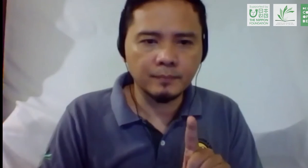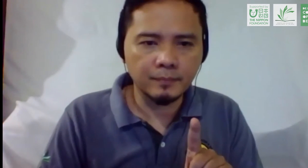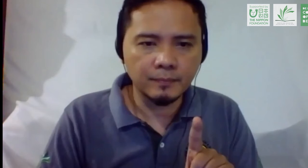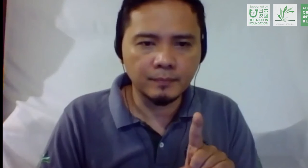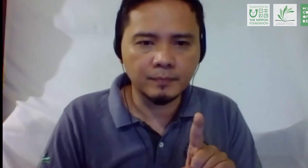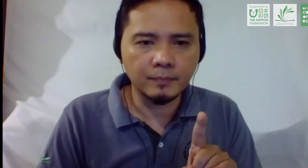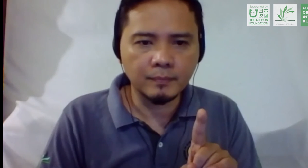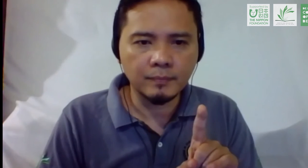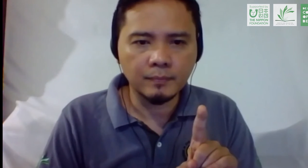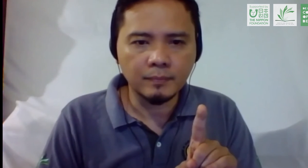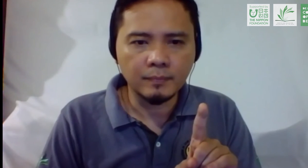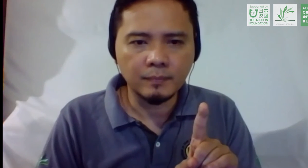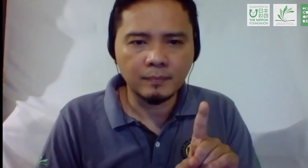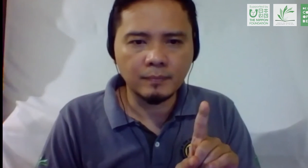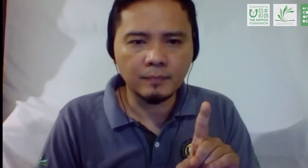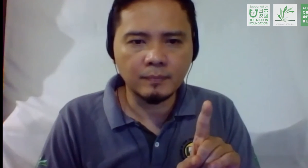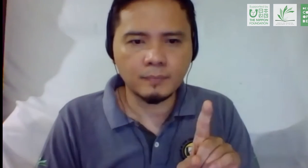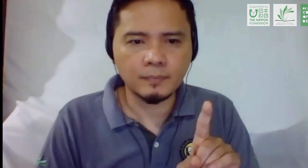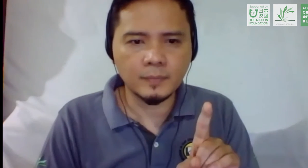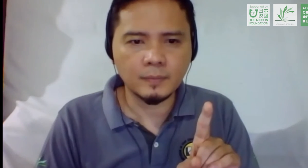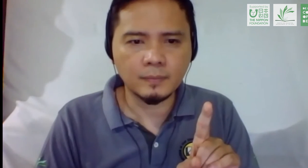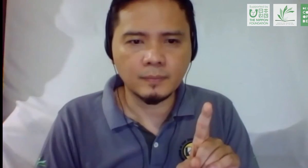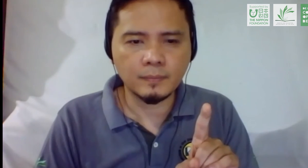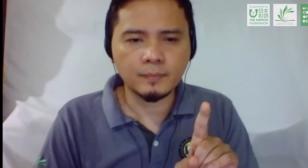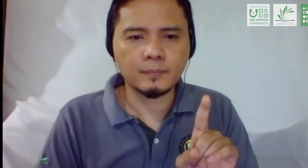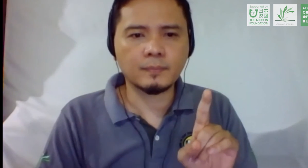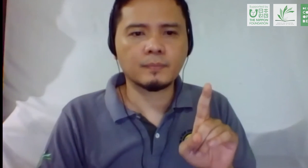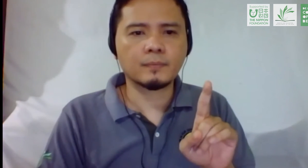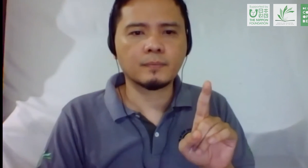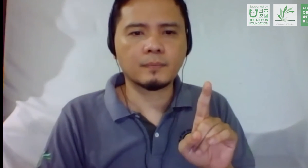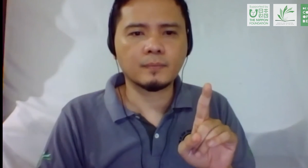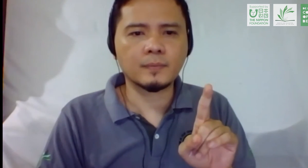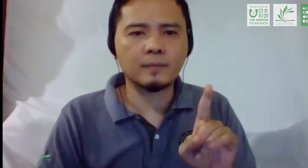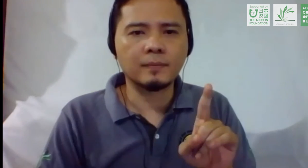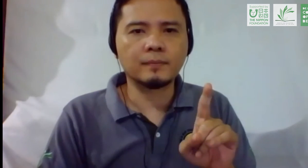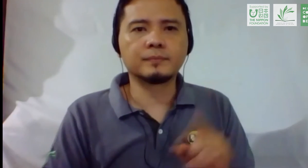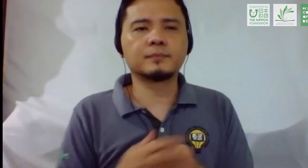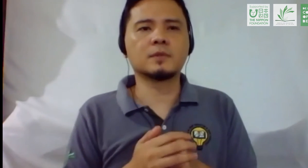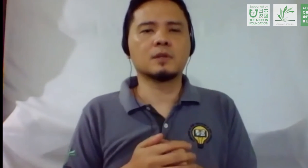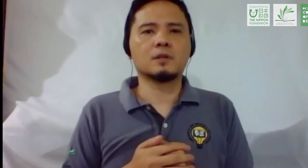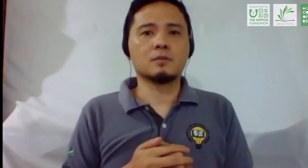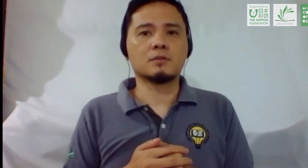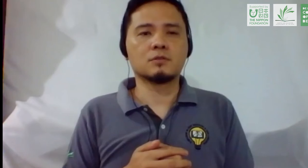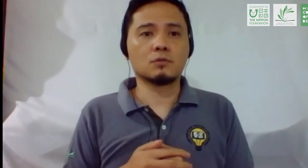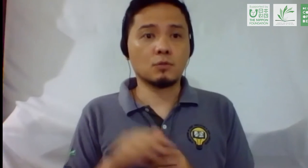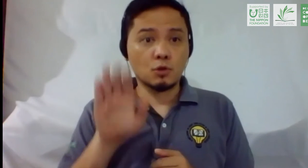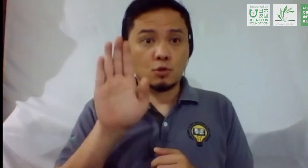So when you have an embedded sentence, in your example, you're going to end up with predicate, predicate.